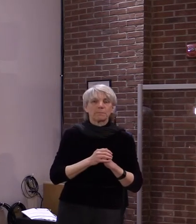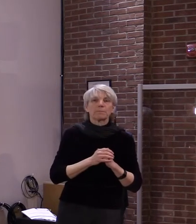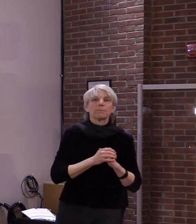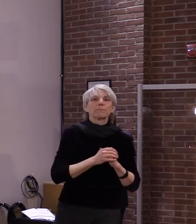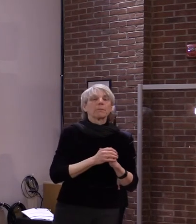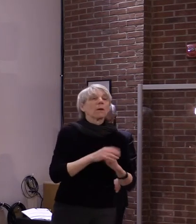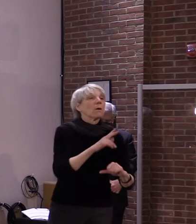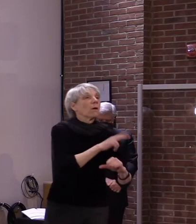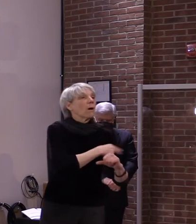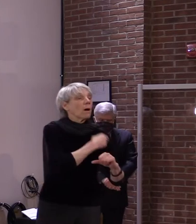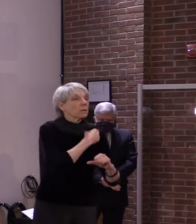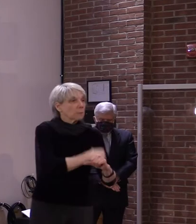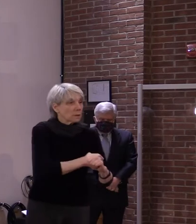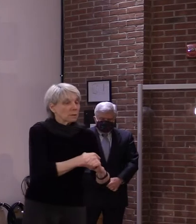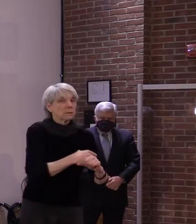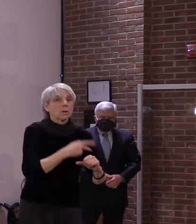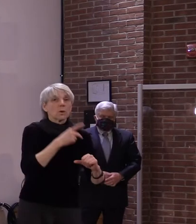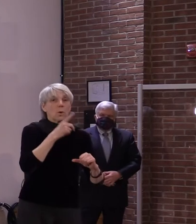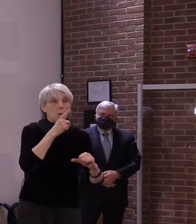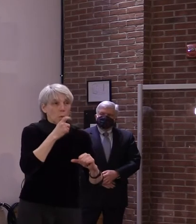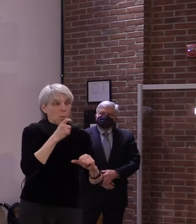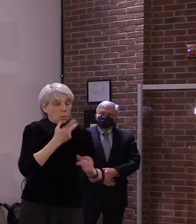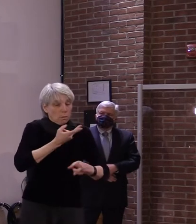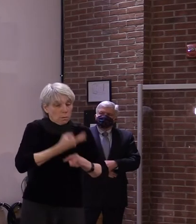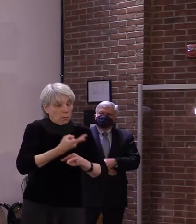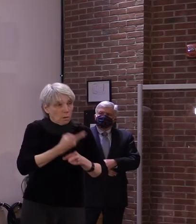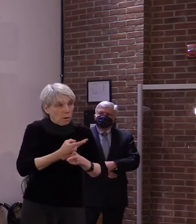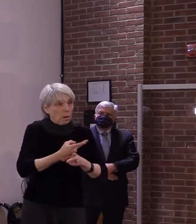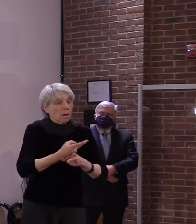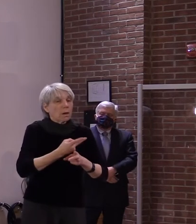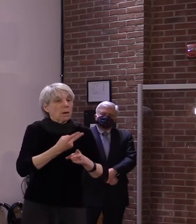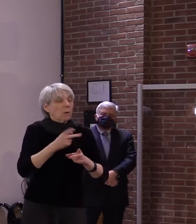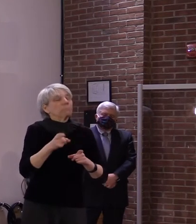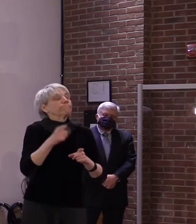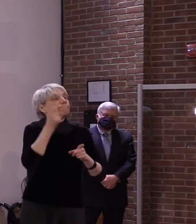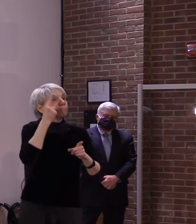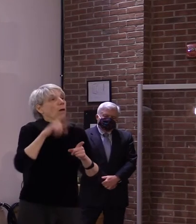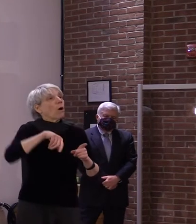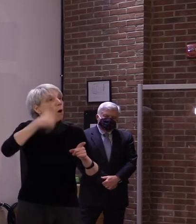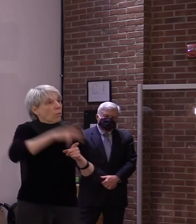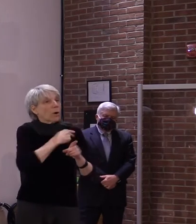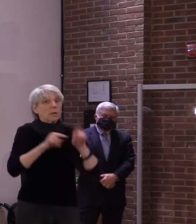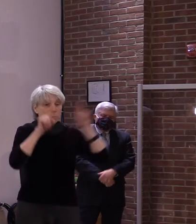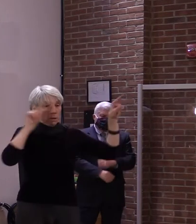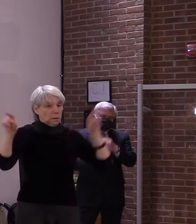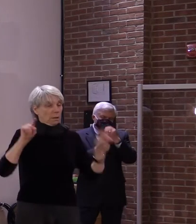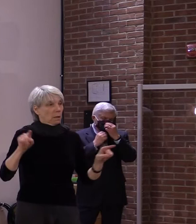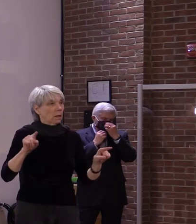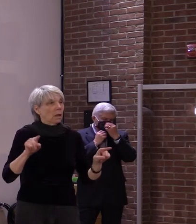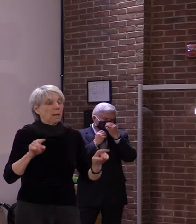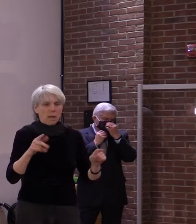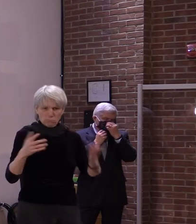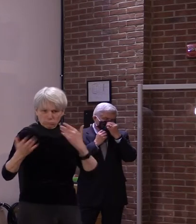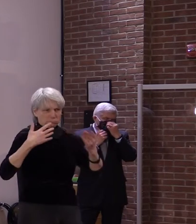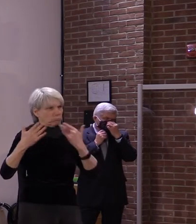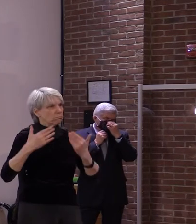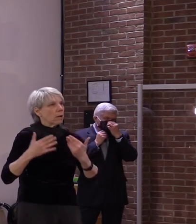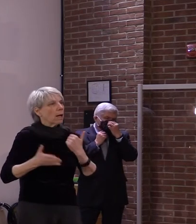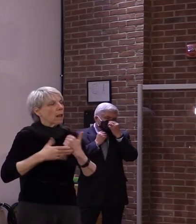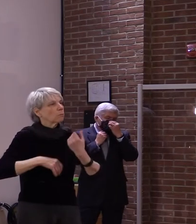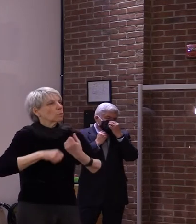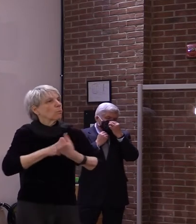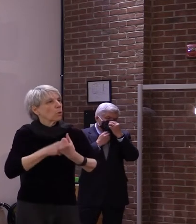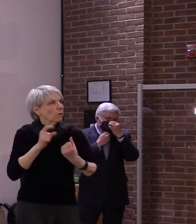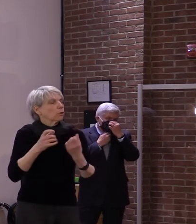patients have been very responsive to that hospital's need but we know that hospitalizations lag behind the peak of